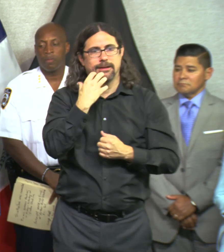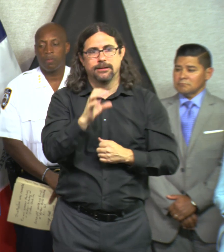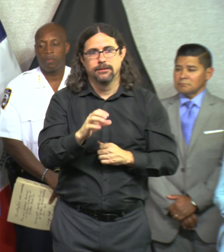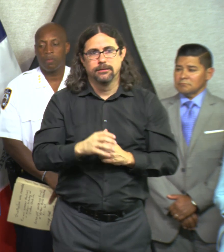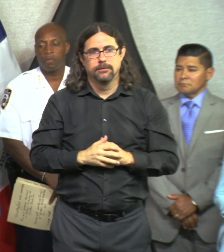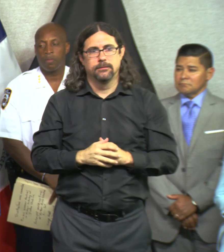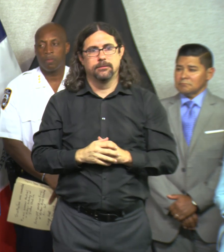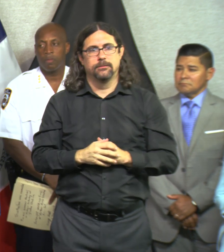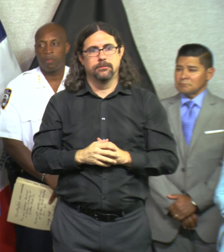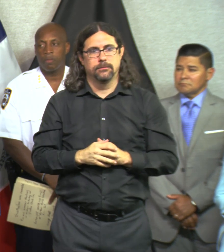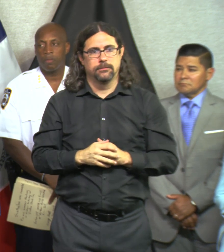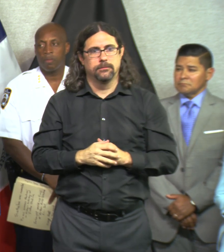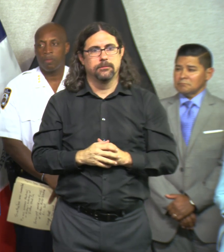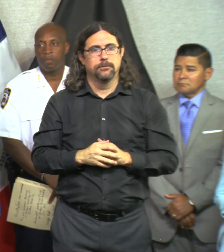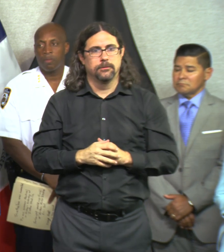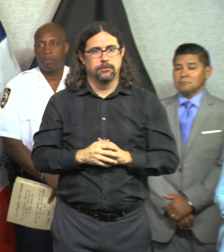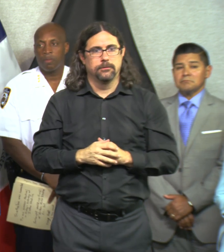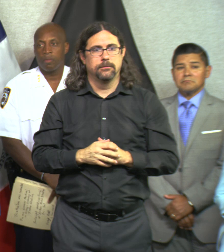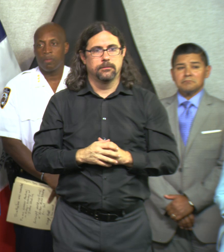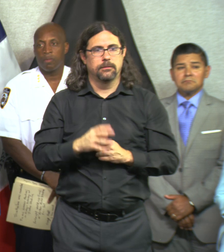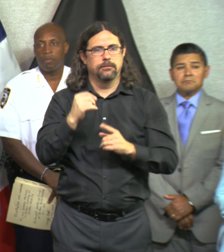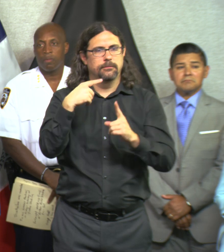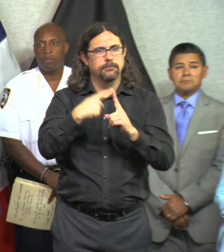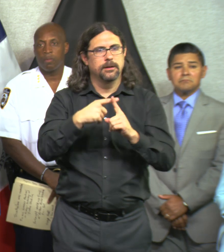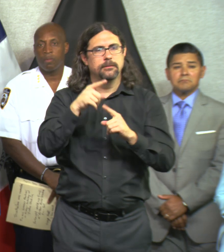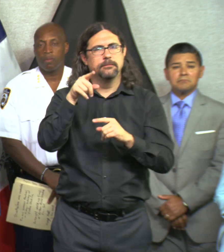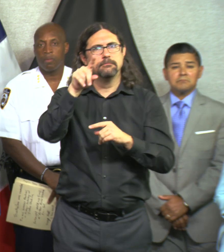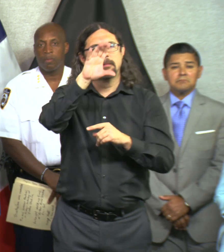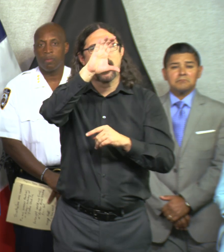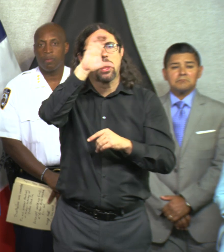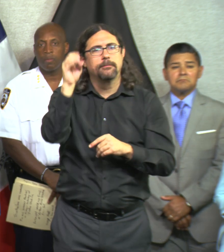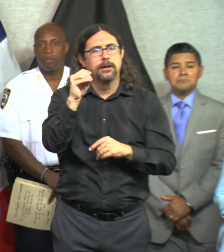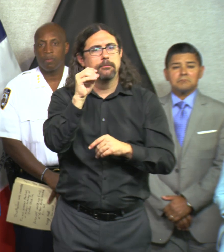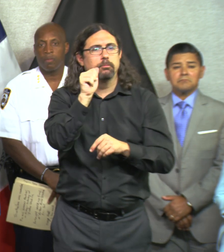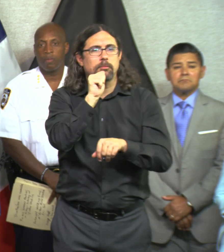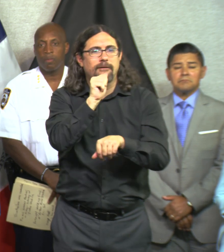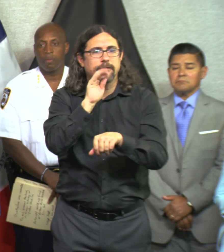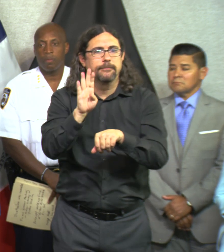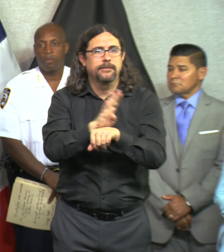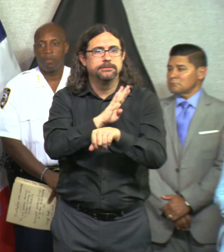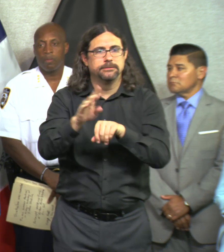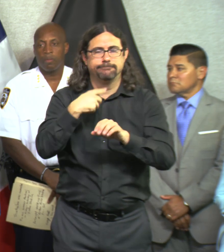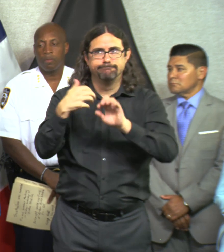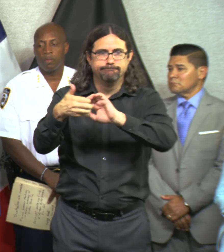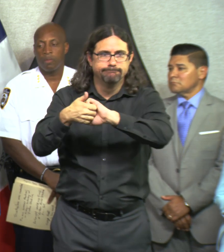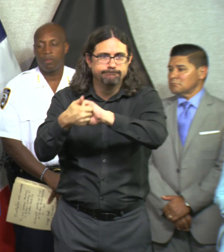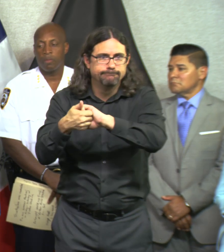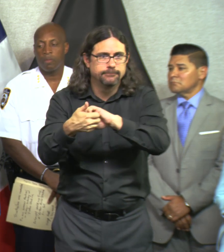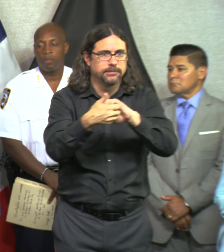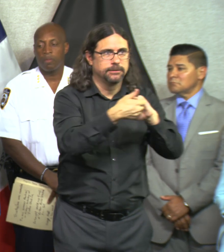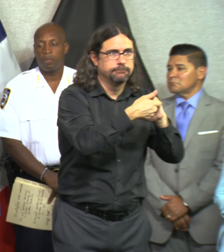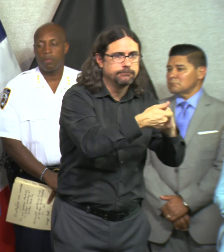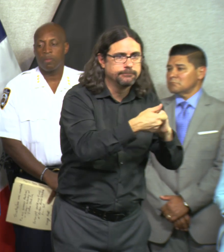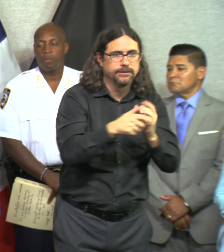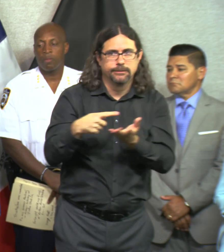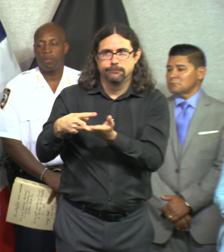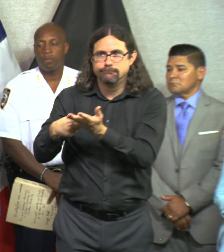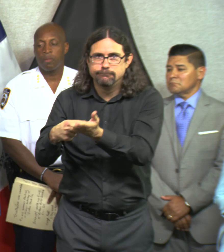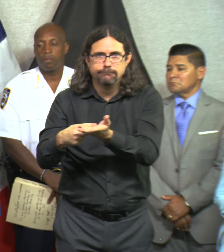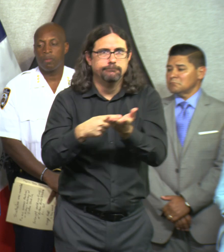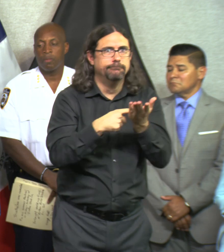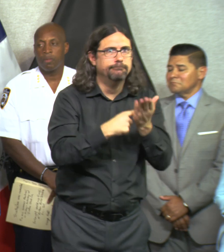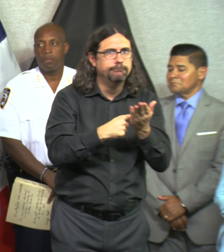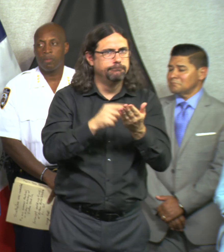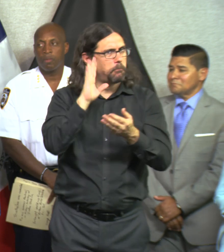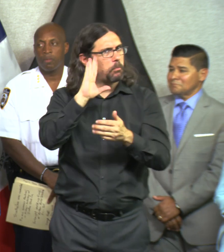and nonprofits to provide continued updates. We will continue to communicate with them to help get the message out about the heat. I want to